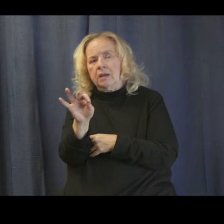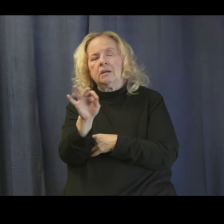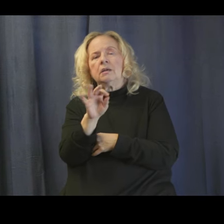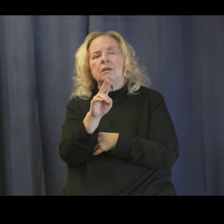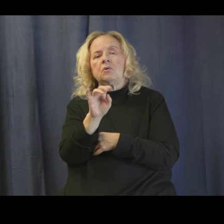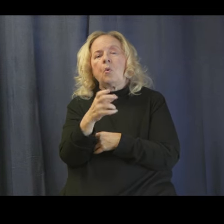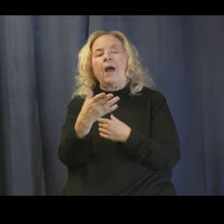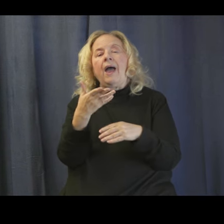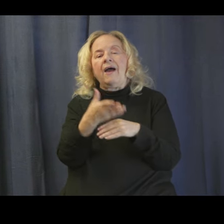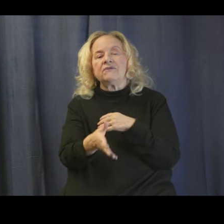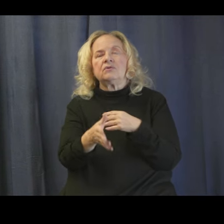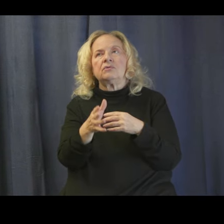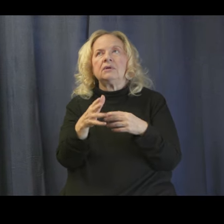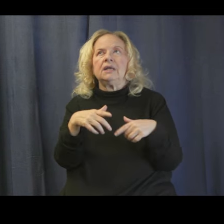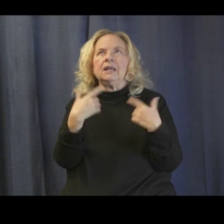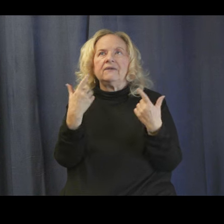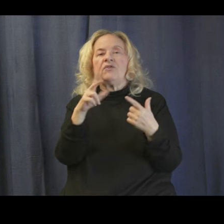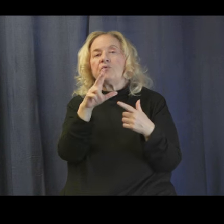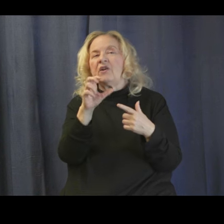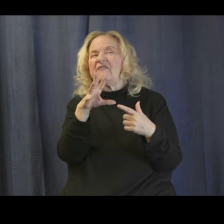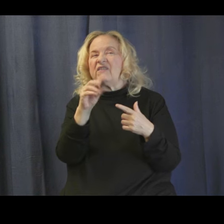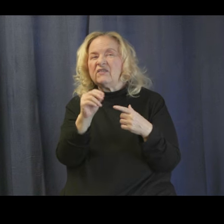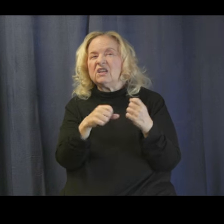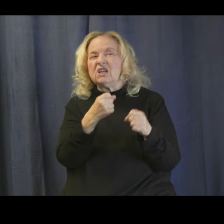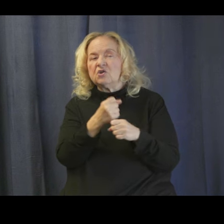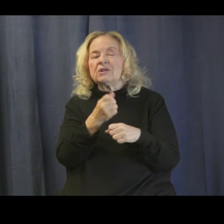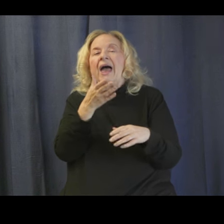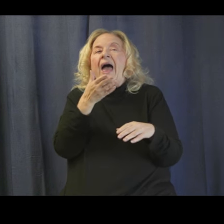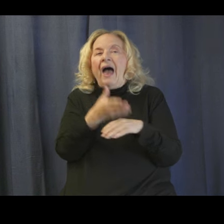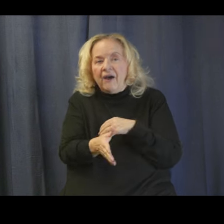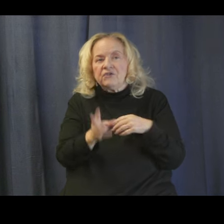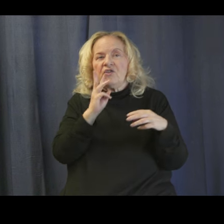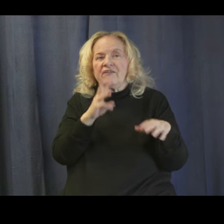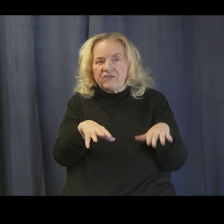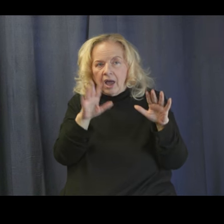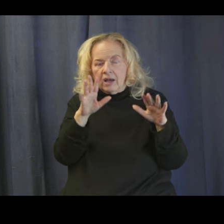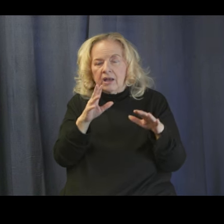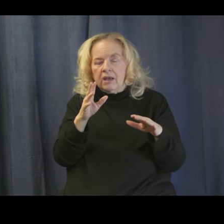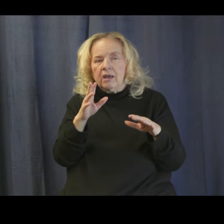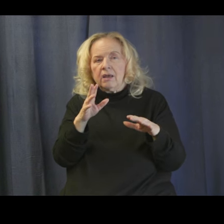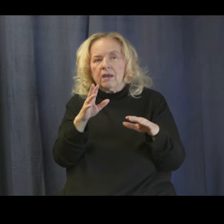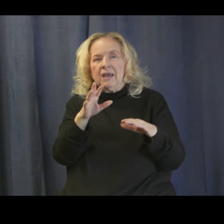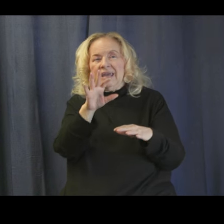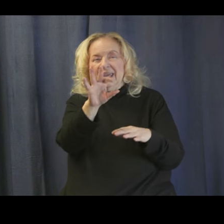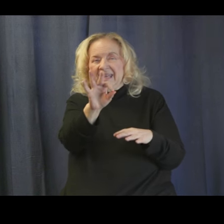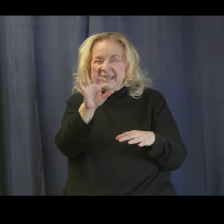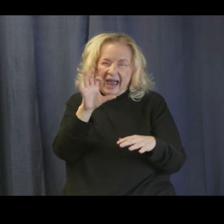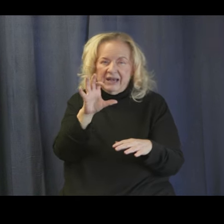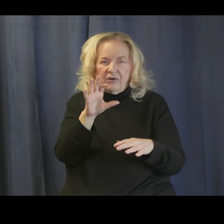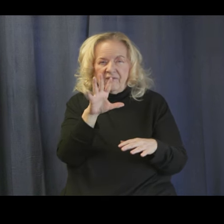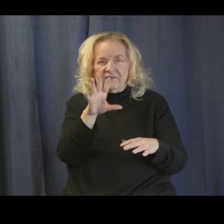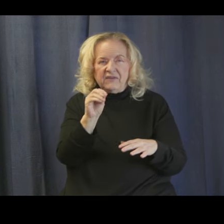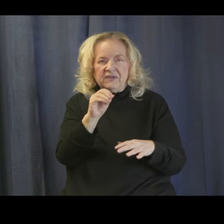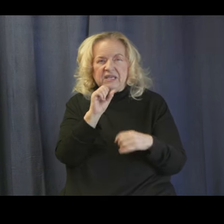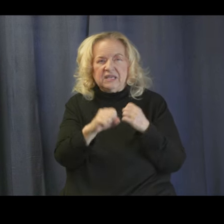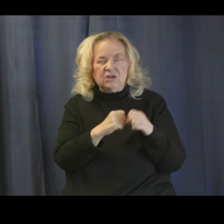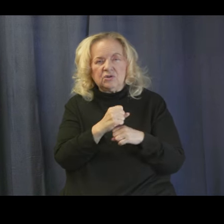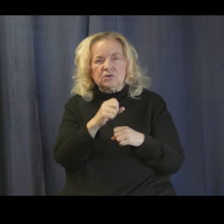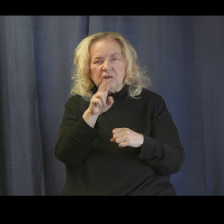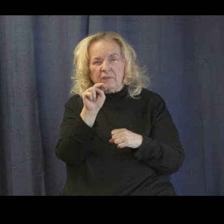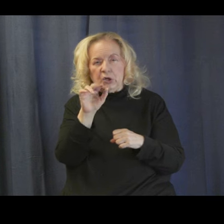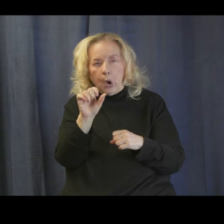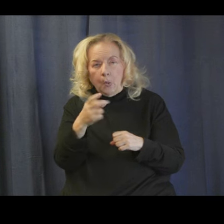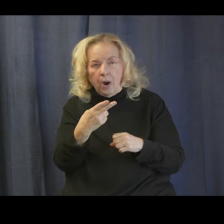Genesis 9:28-29, Noah lived after the flood another 350 years, and all the days of Noah were 950